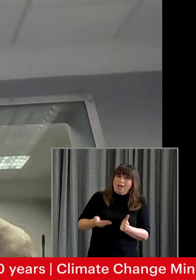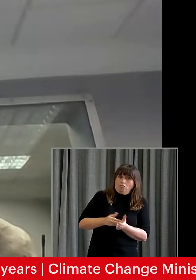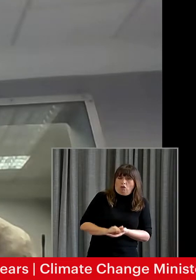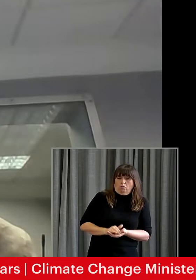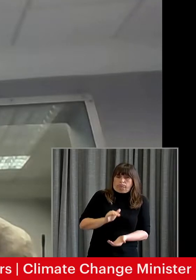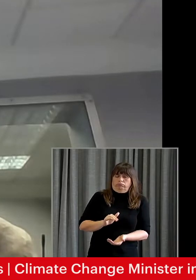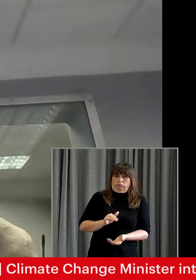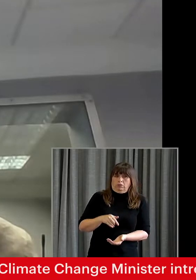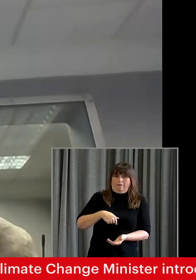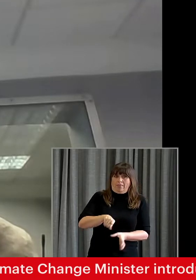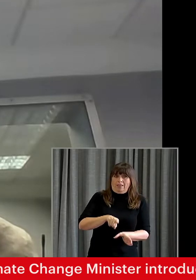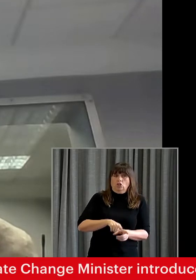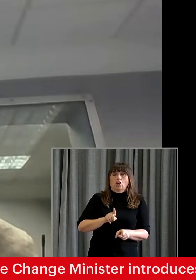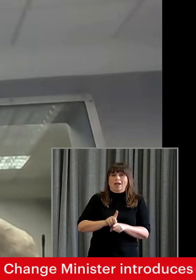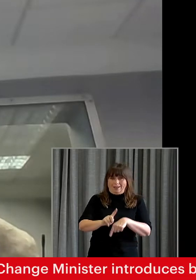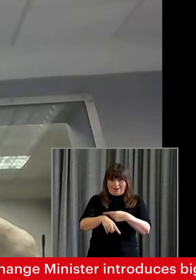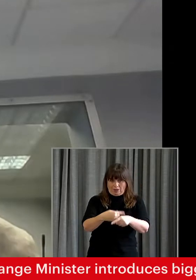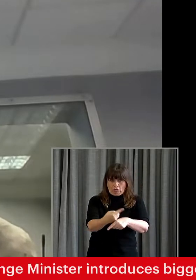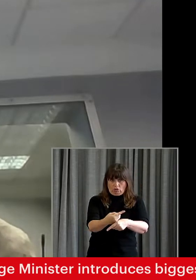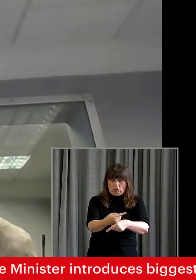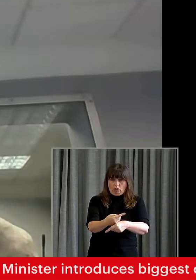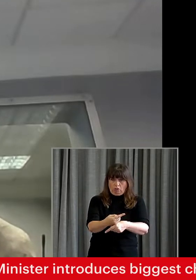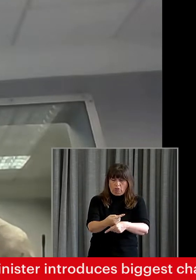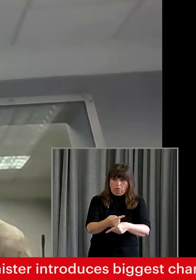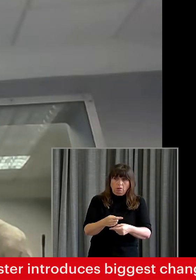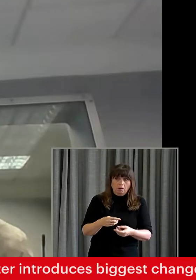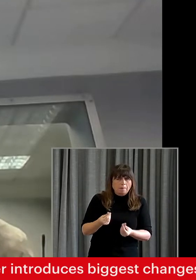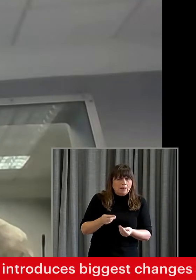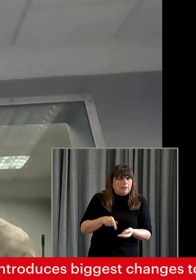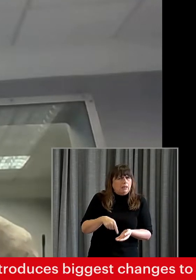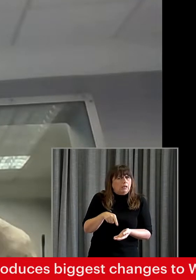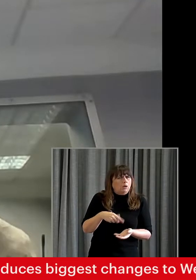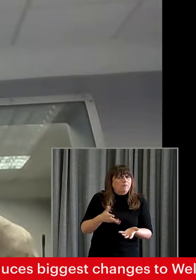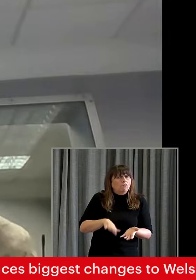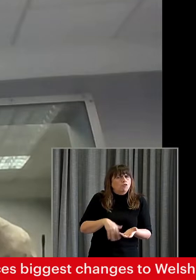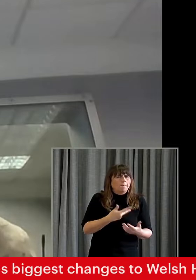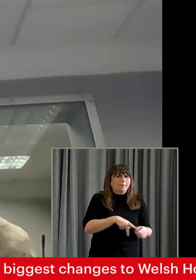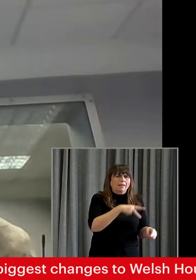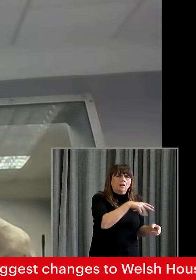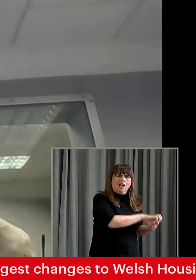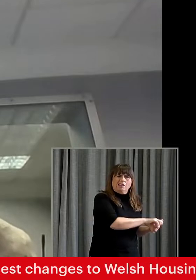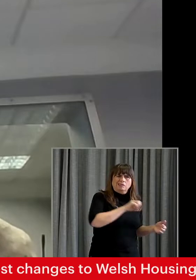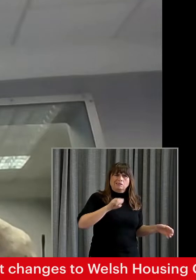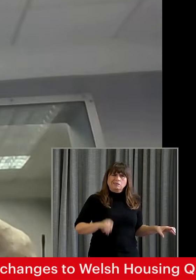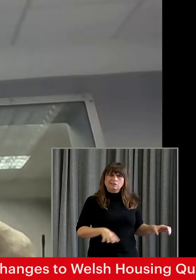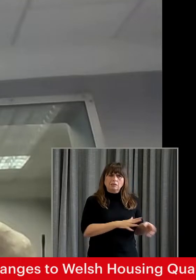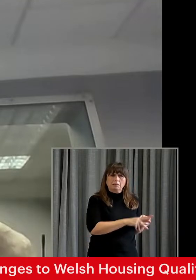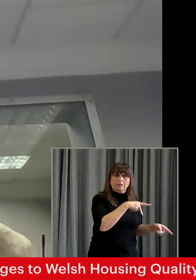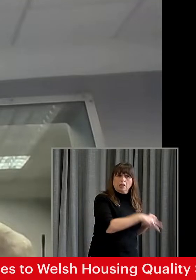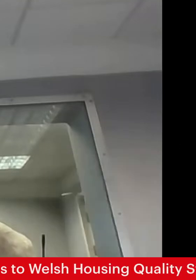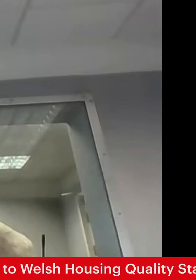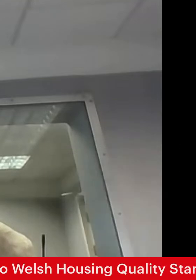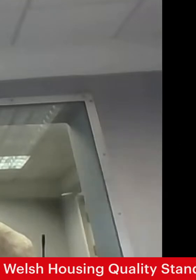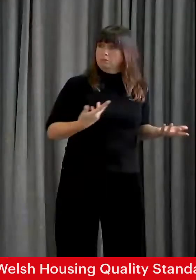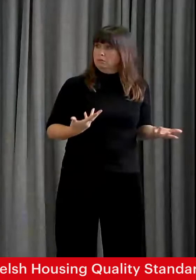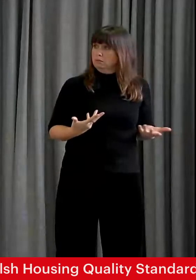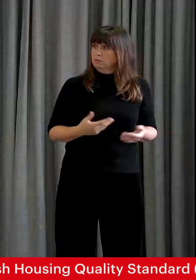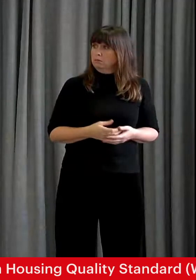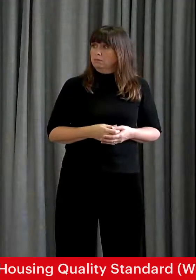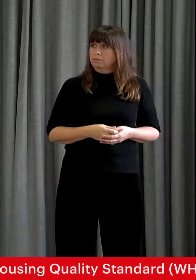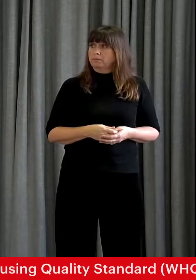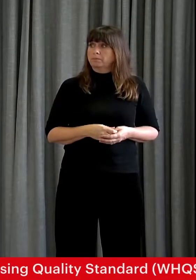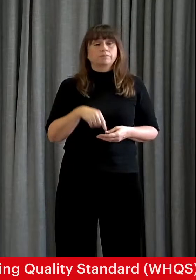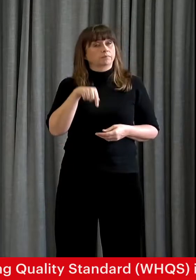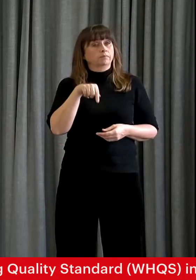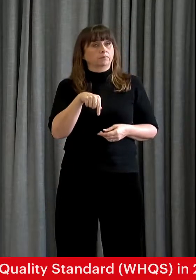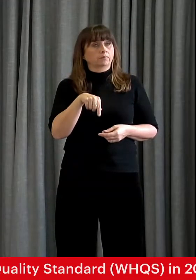for this year and next. Can you say where that's come from? Have you cut something else in your department to pay for that? No, that's coming out